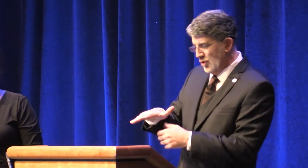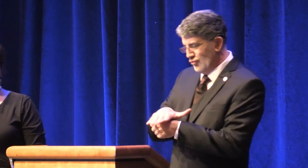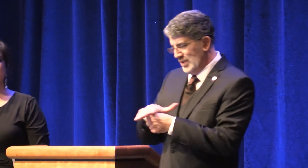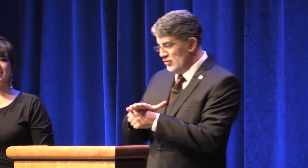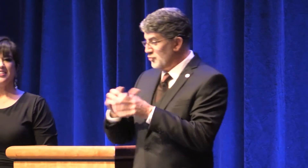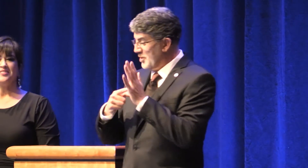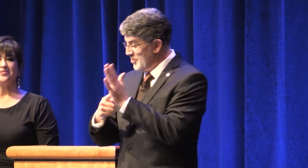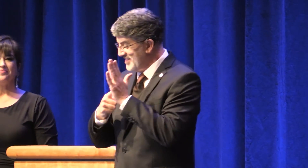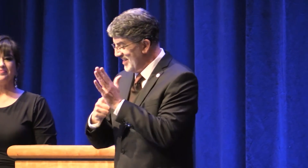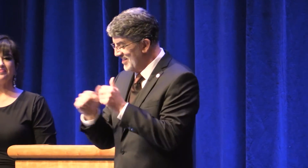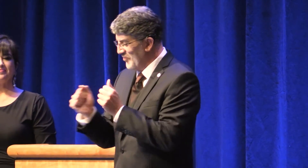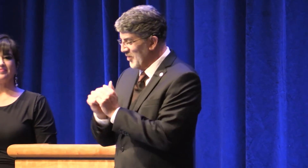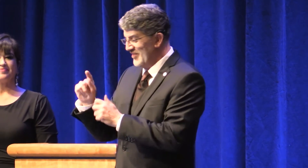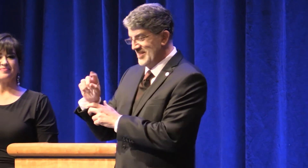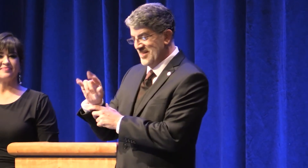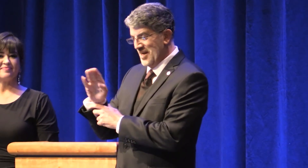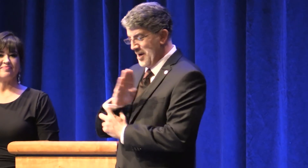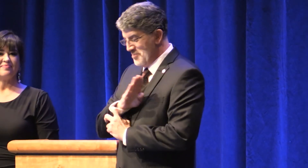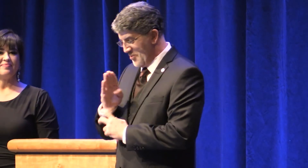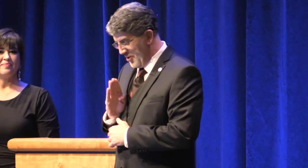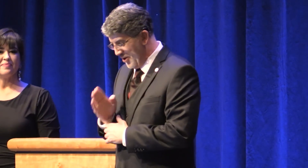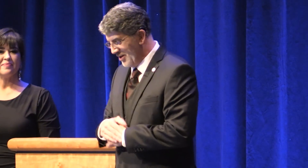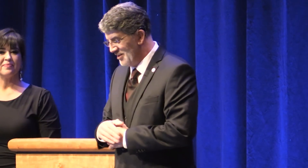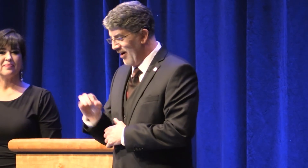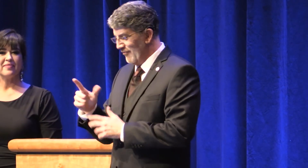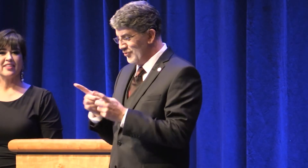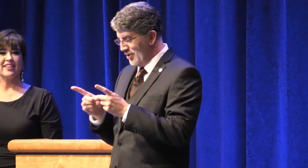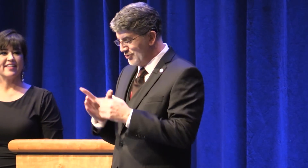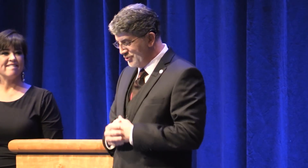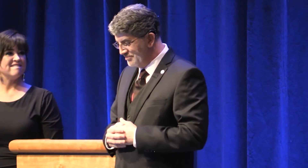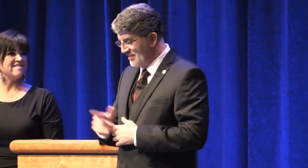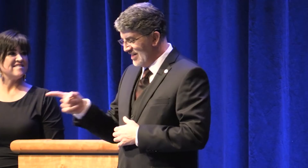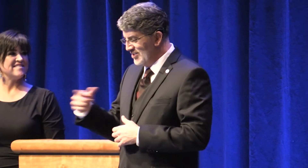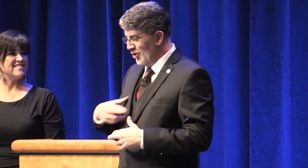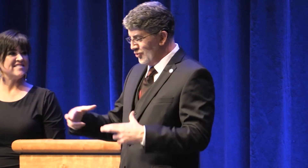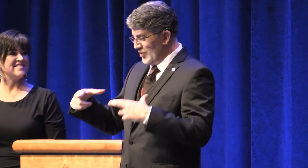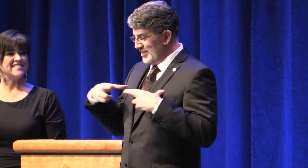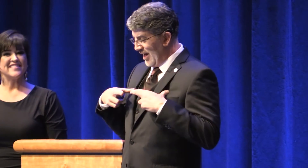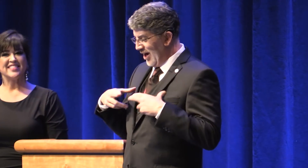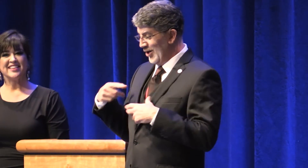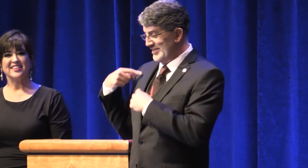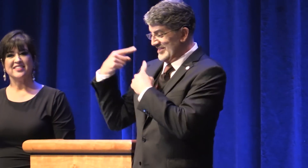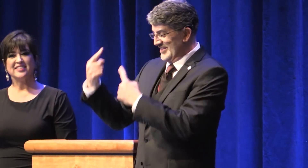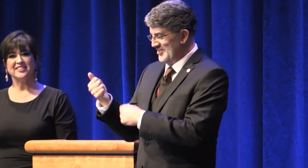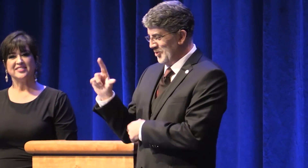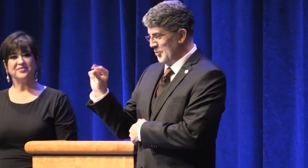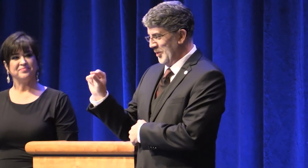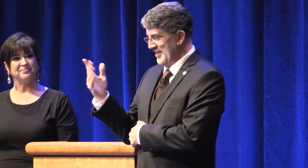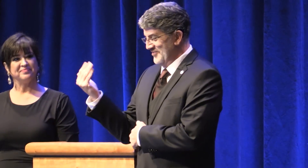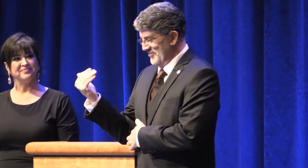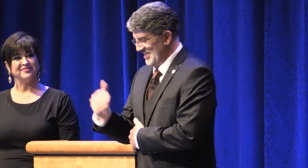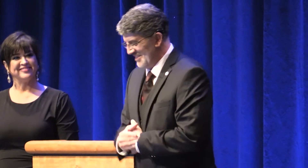He is the Central Region representative with the TDI Board of Directors. He's recently retired